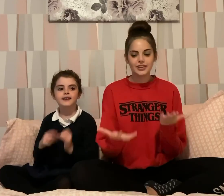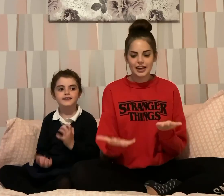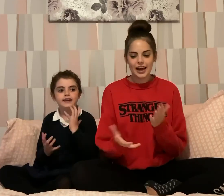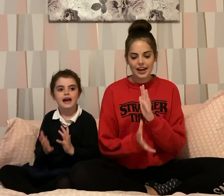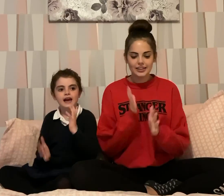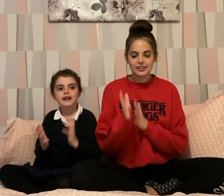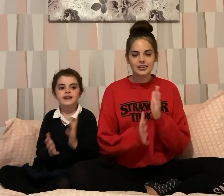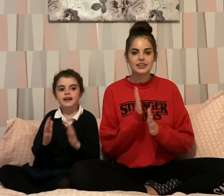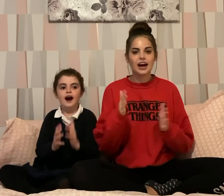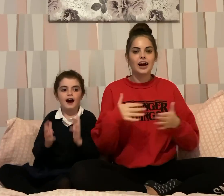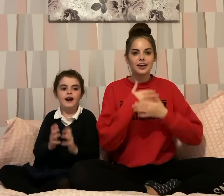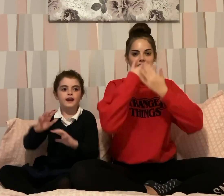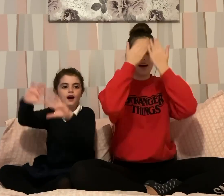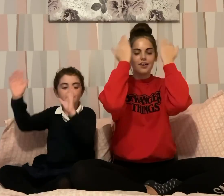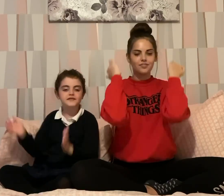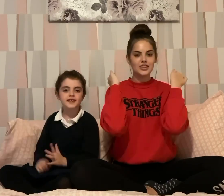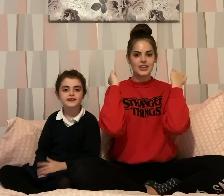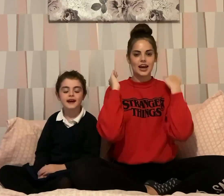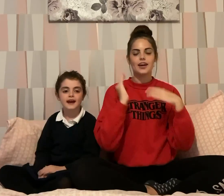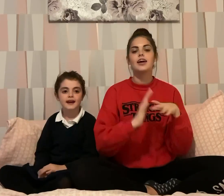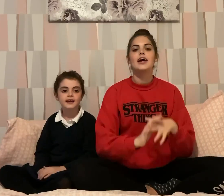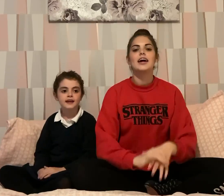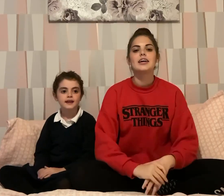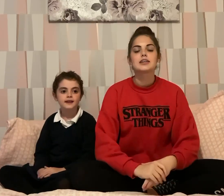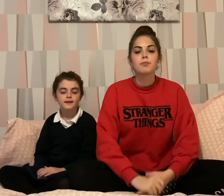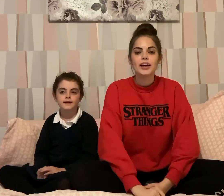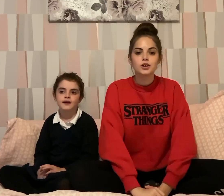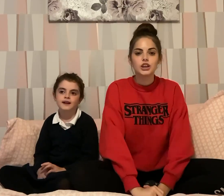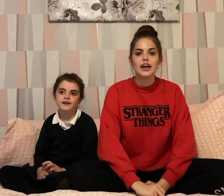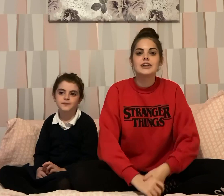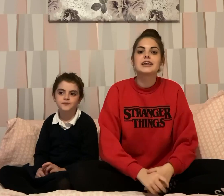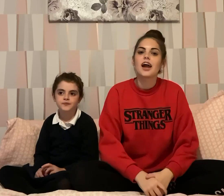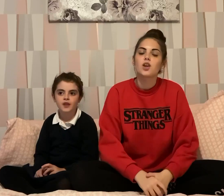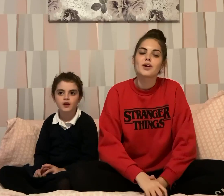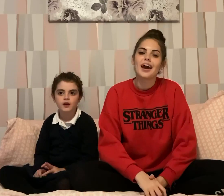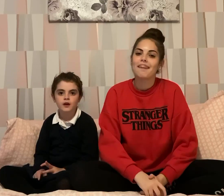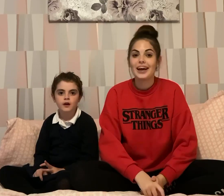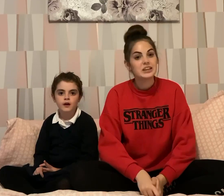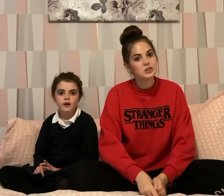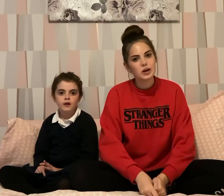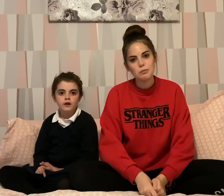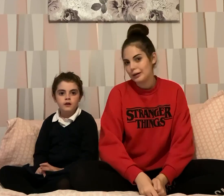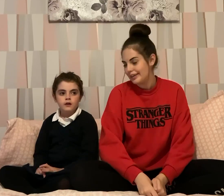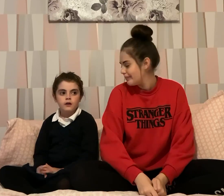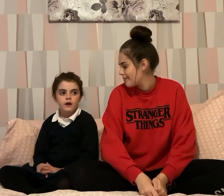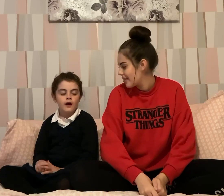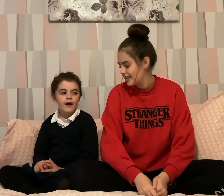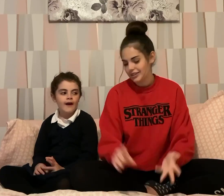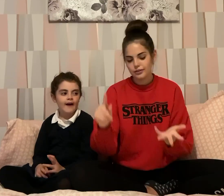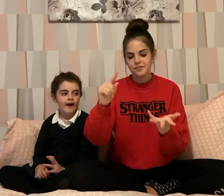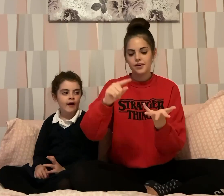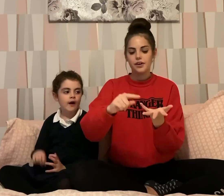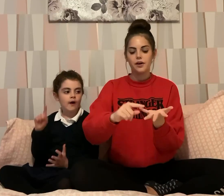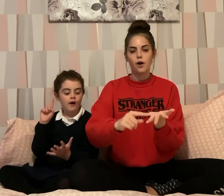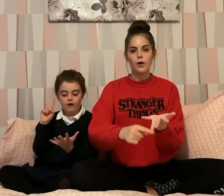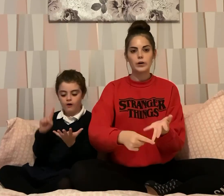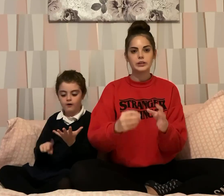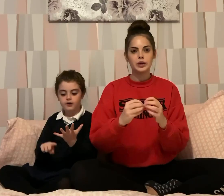So today's sign of the day is the makaton charity sign of the week, and that is October. So,